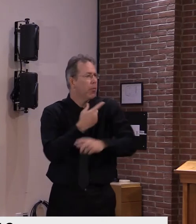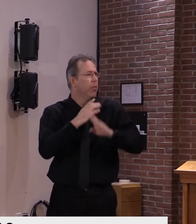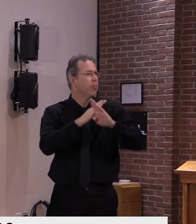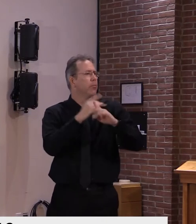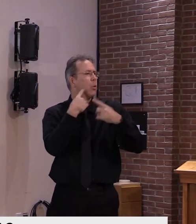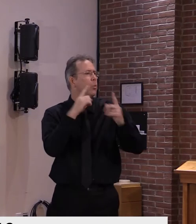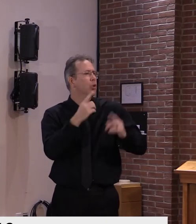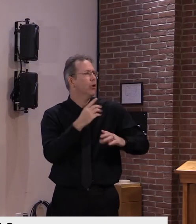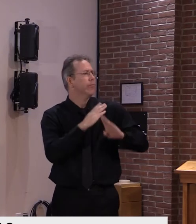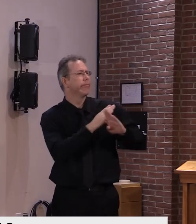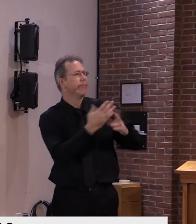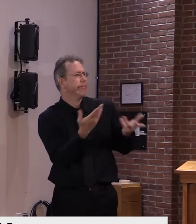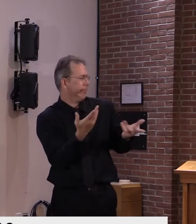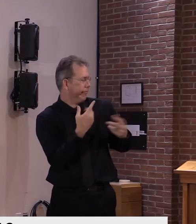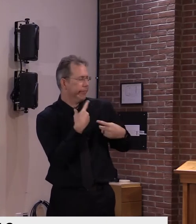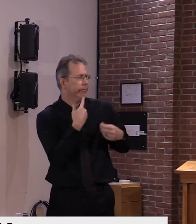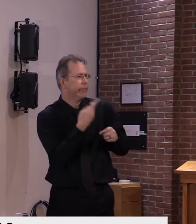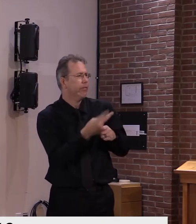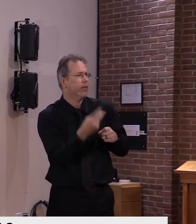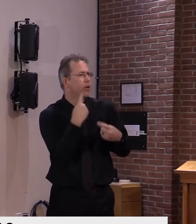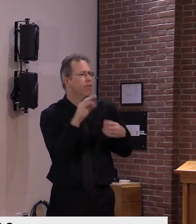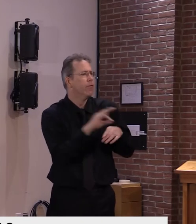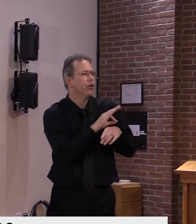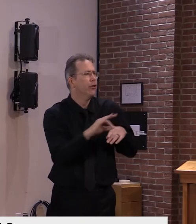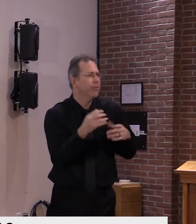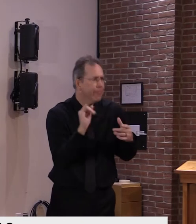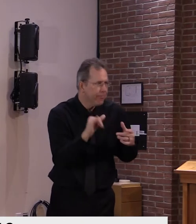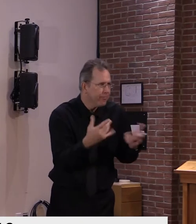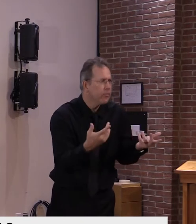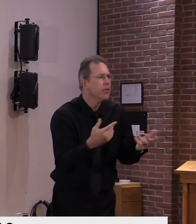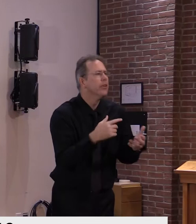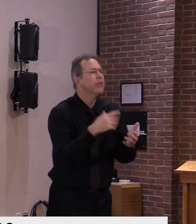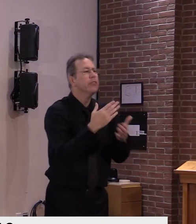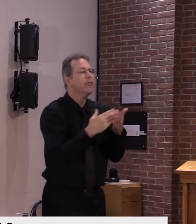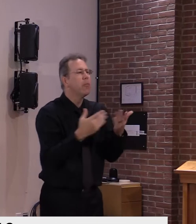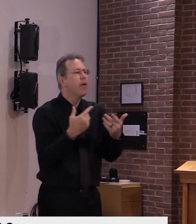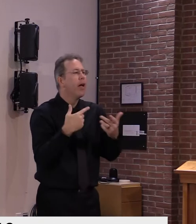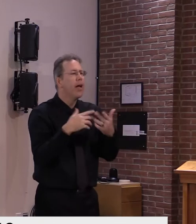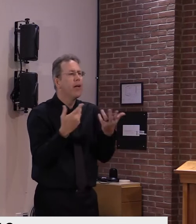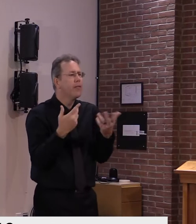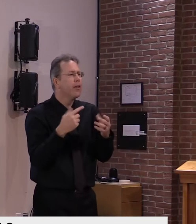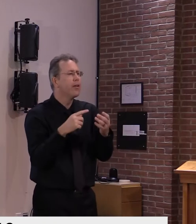So the vaccine will have to, in a parallel pathway, add to that number.